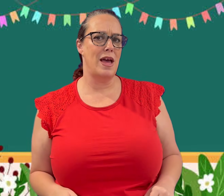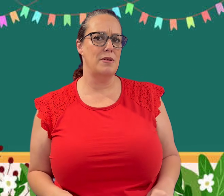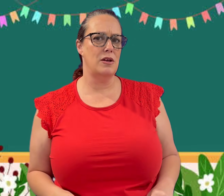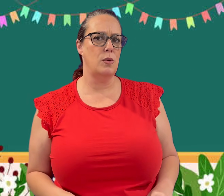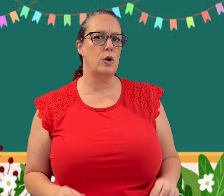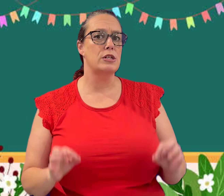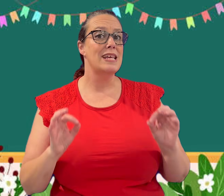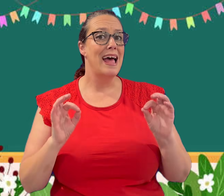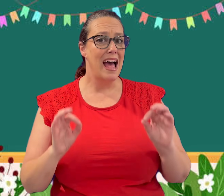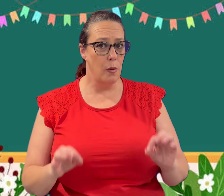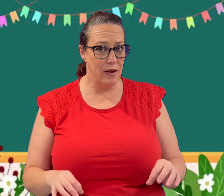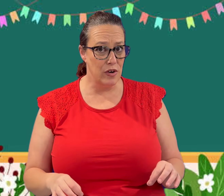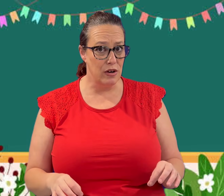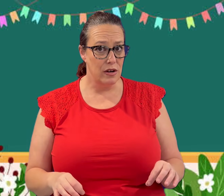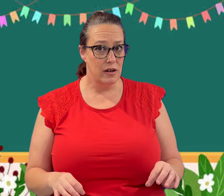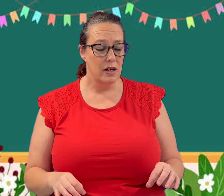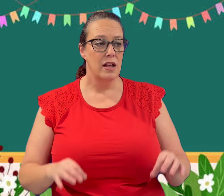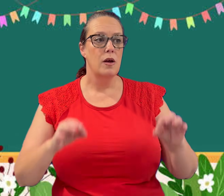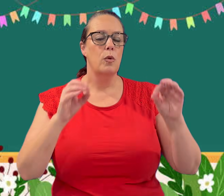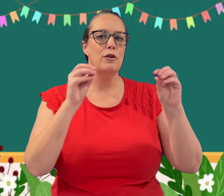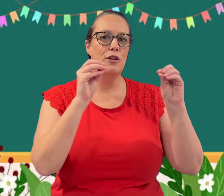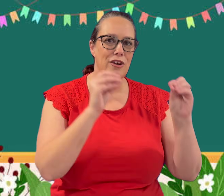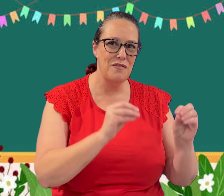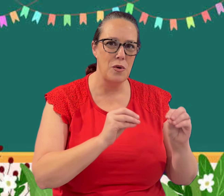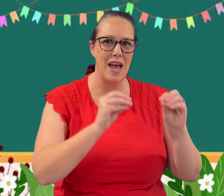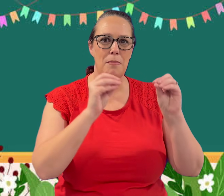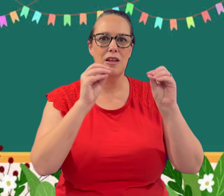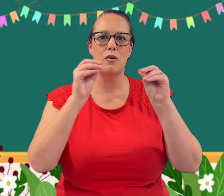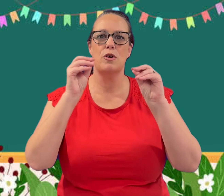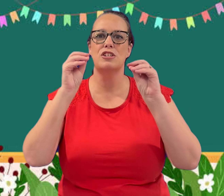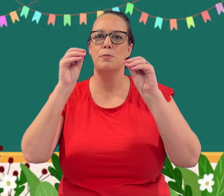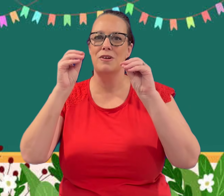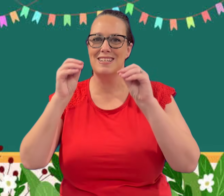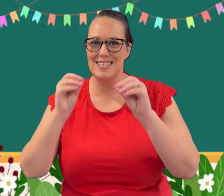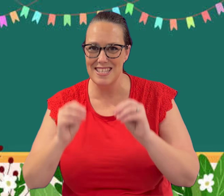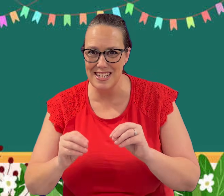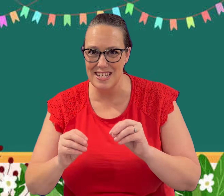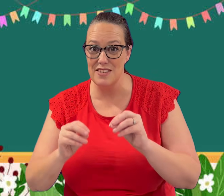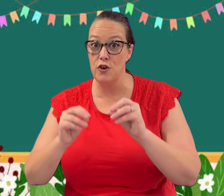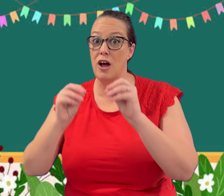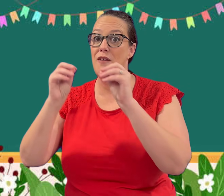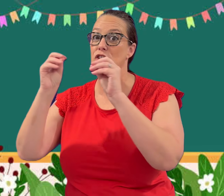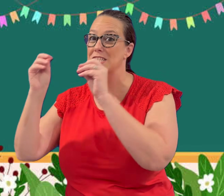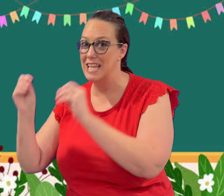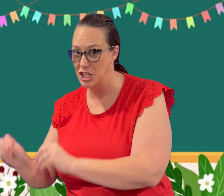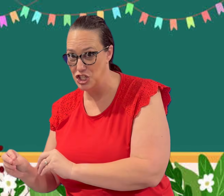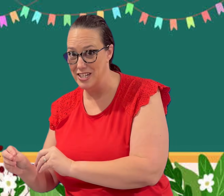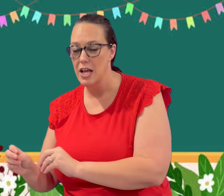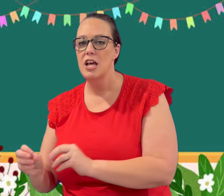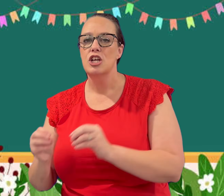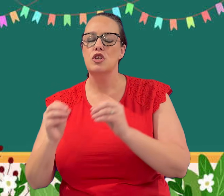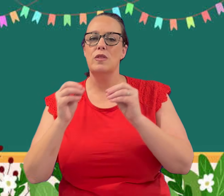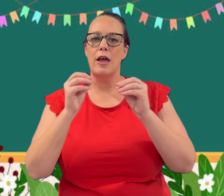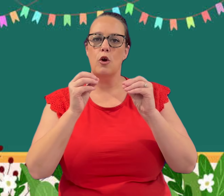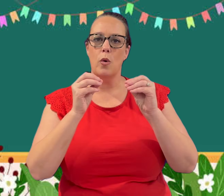vocabulary words. However, we're learning vocabulary words to put into sentence for conversation. So they are going to